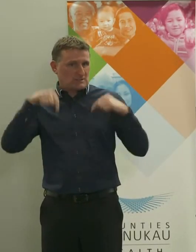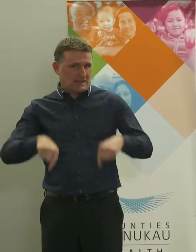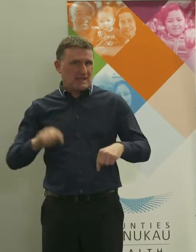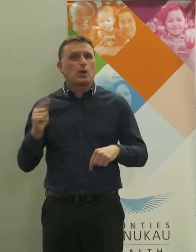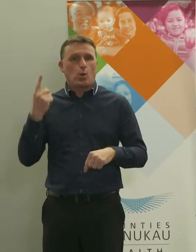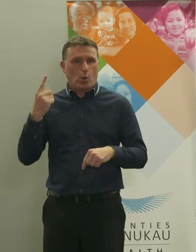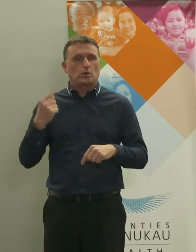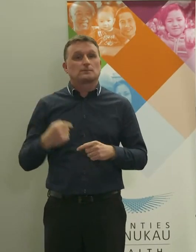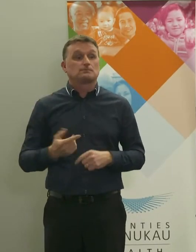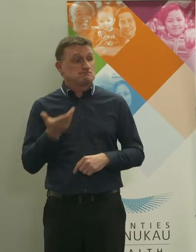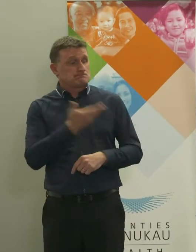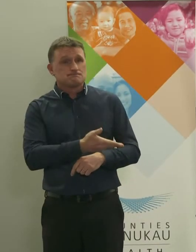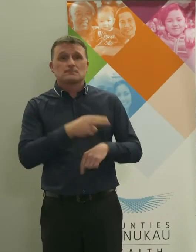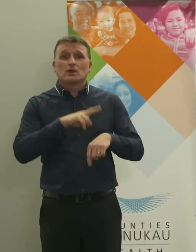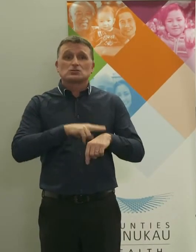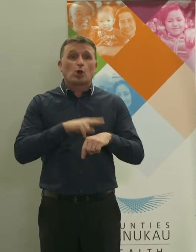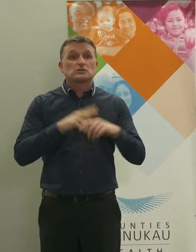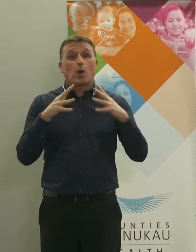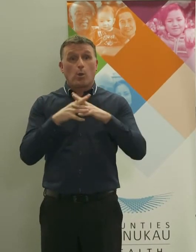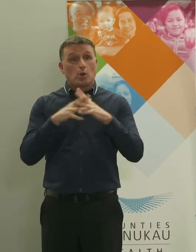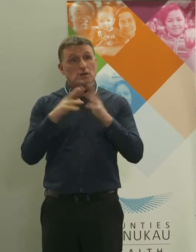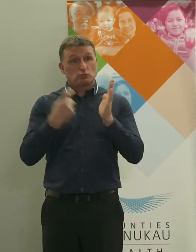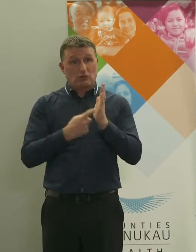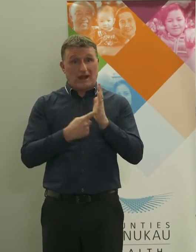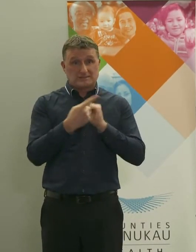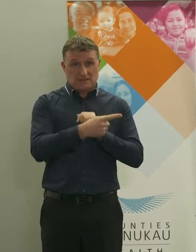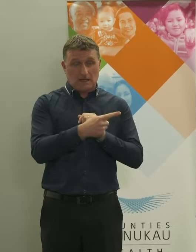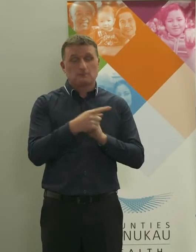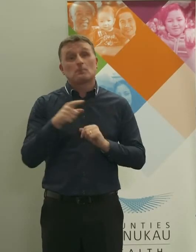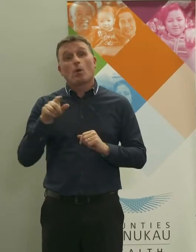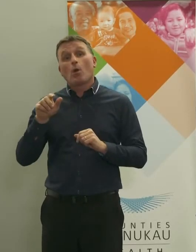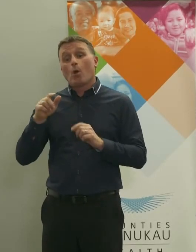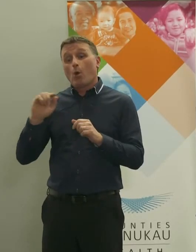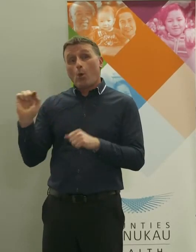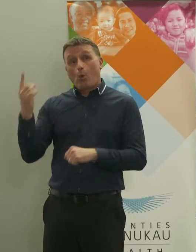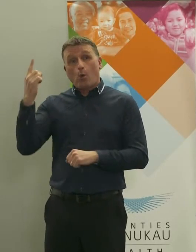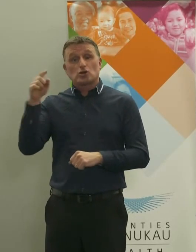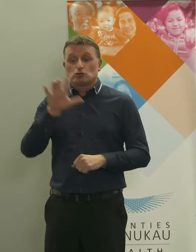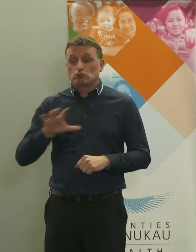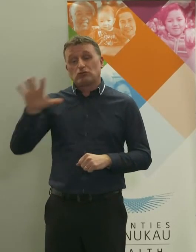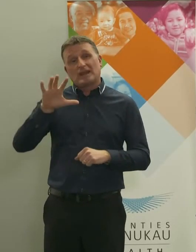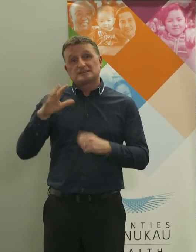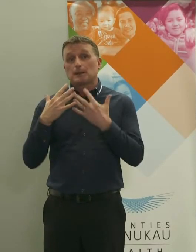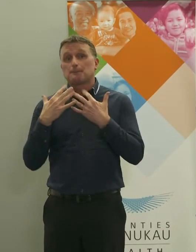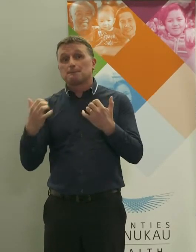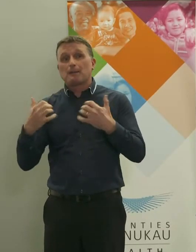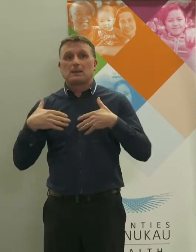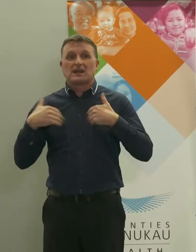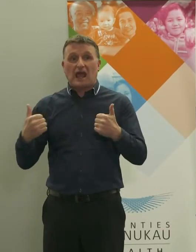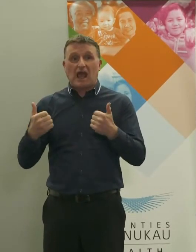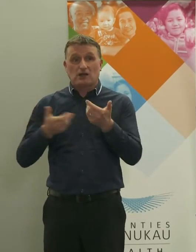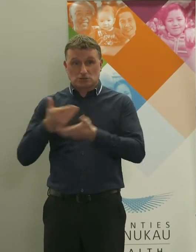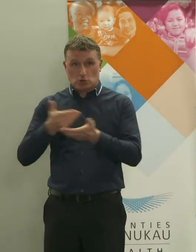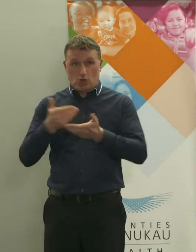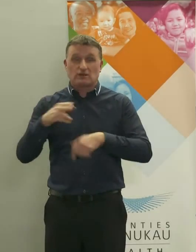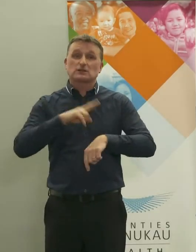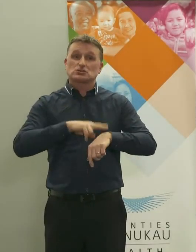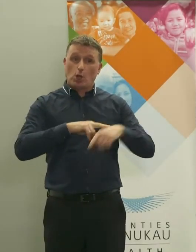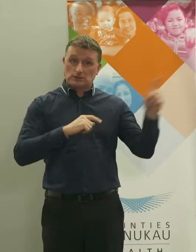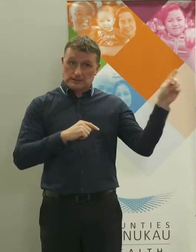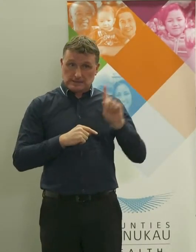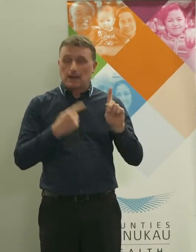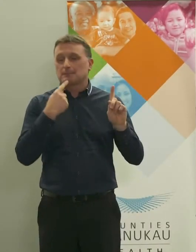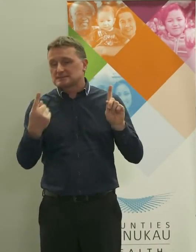today by Dr. William Ranger, the Director of the Auckland Regional Public Health Service, who's going to update us on the latest case numbers